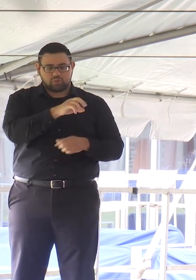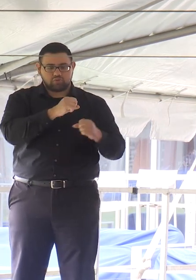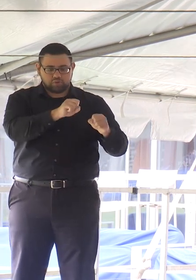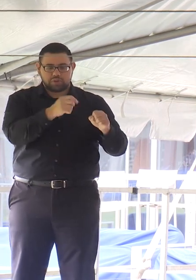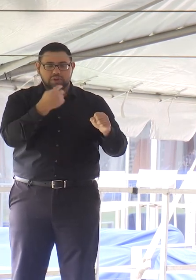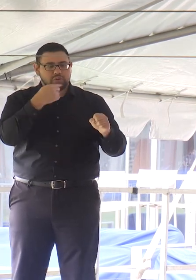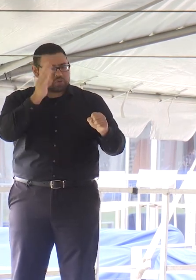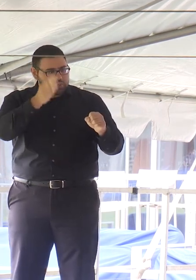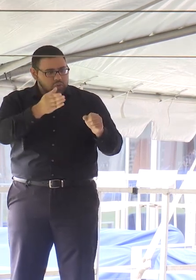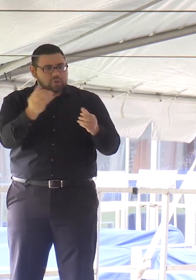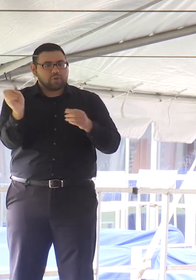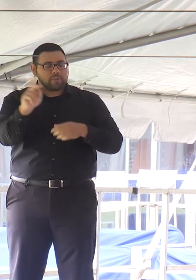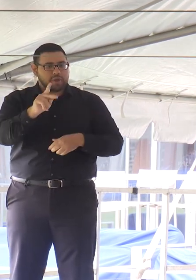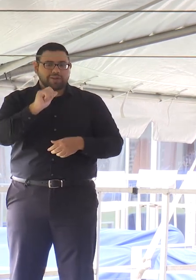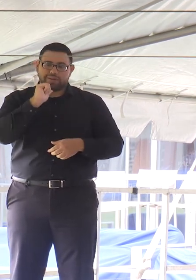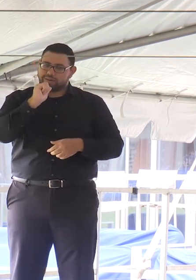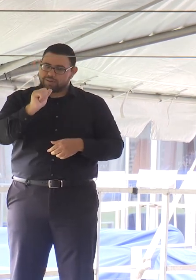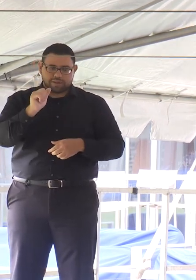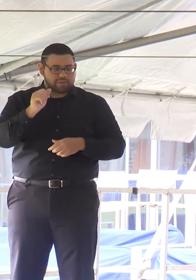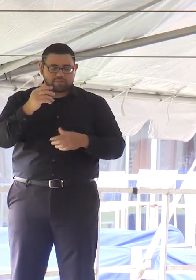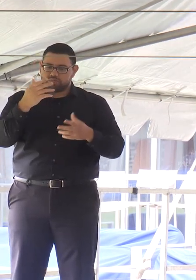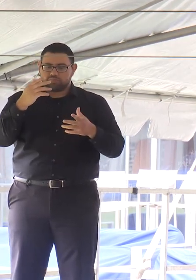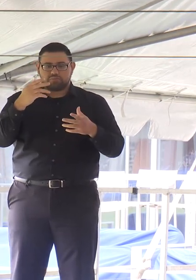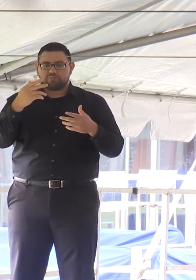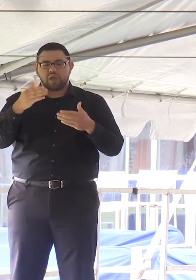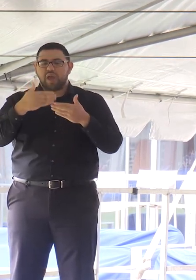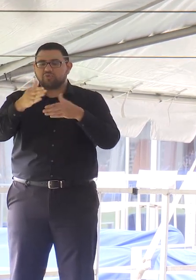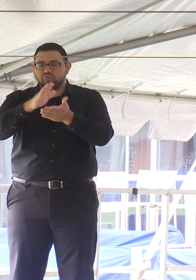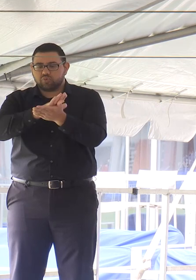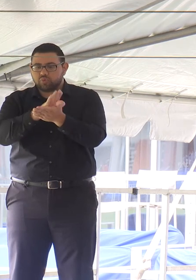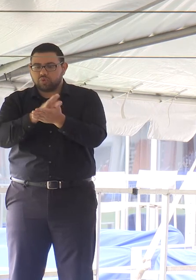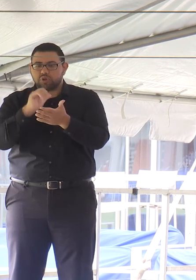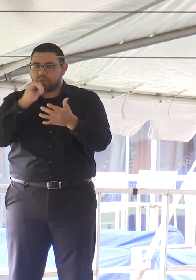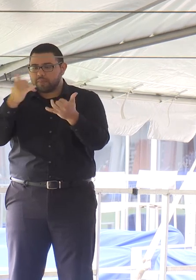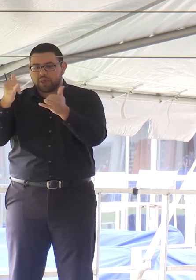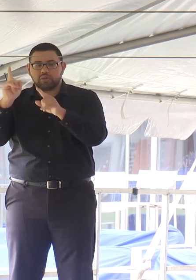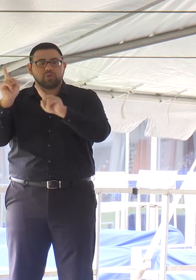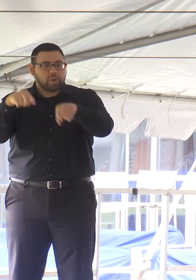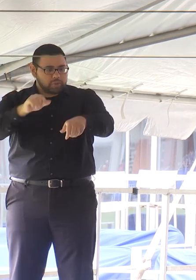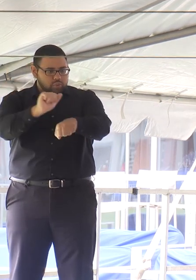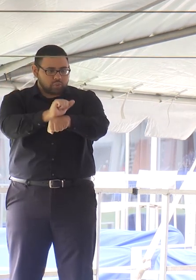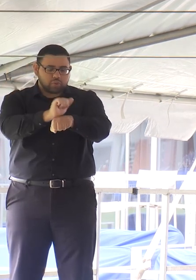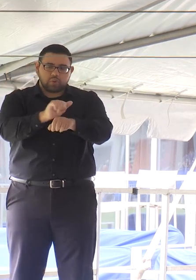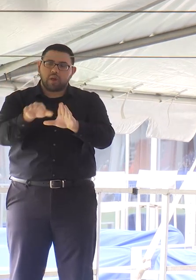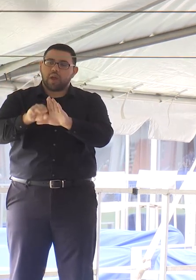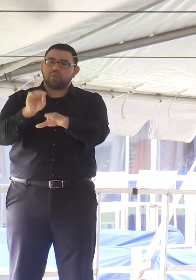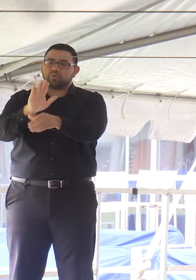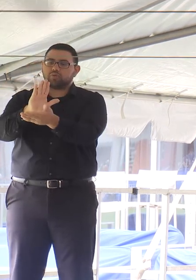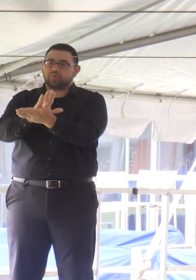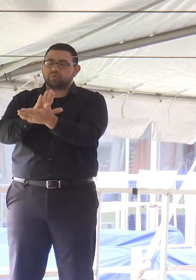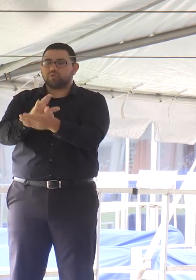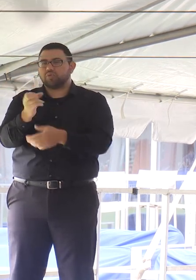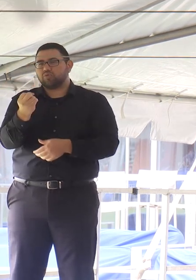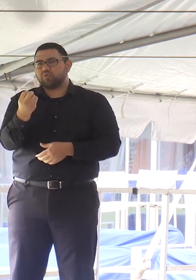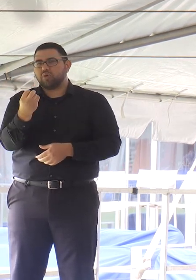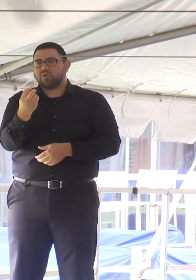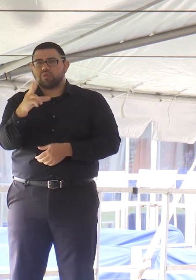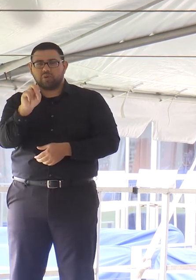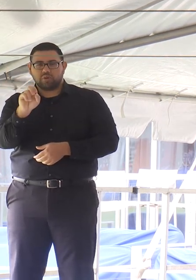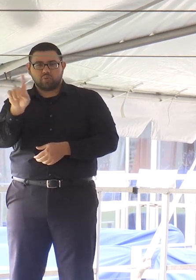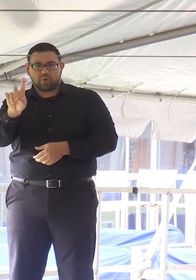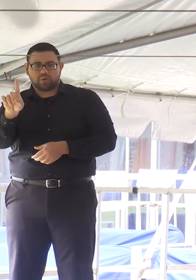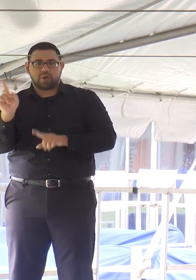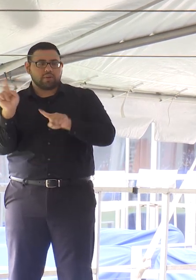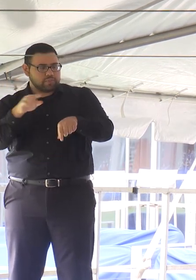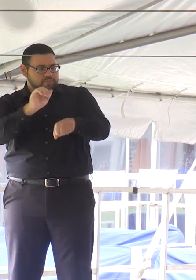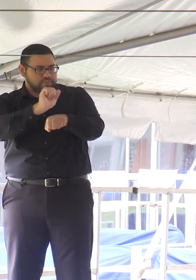he said, you're going to come out, you're not going to mess around after school, you're coming to work. So I'd get out of school at around 12:31, I'd go